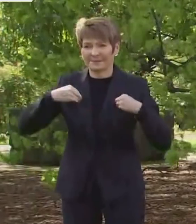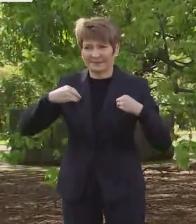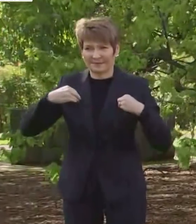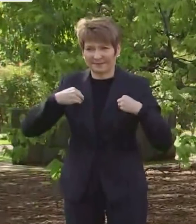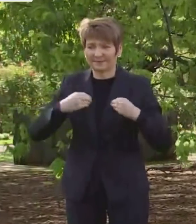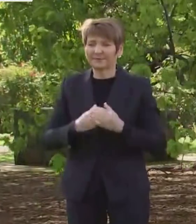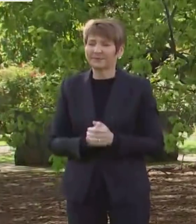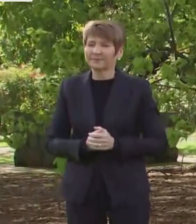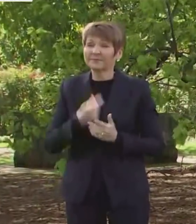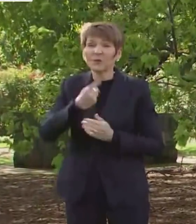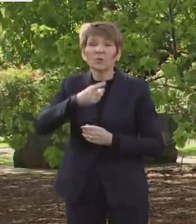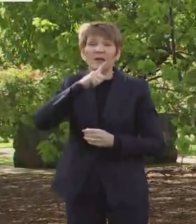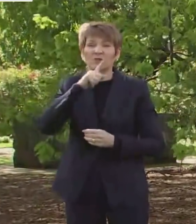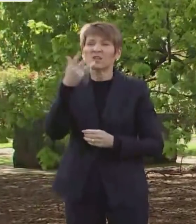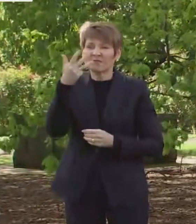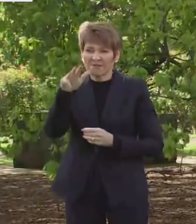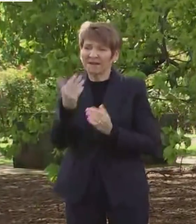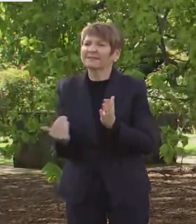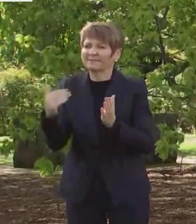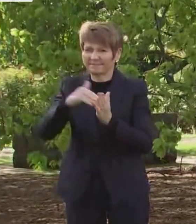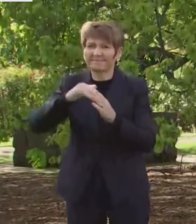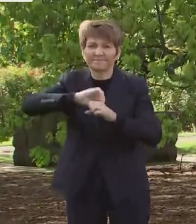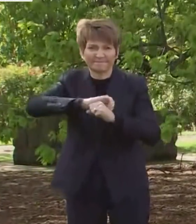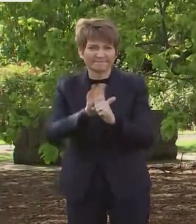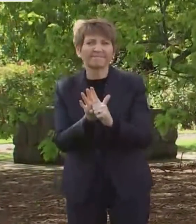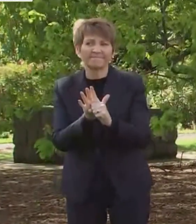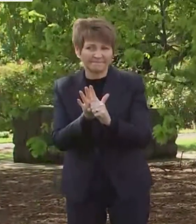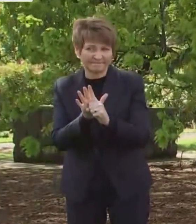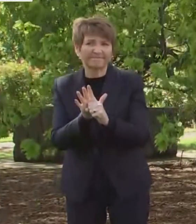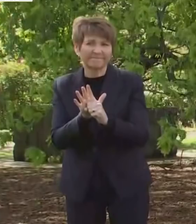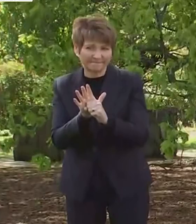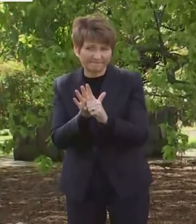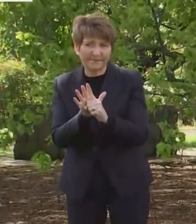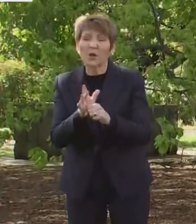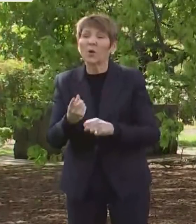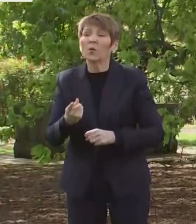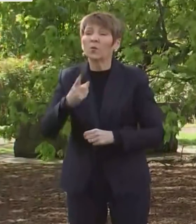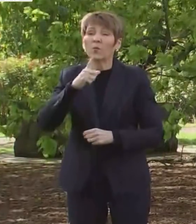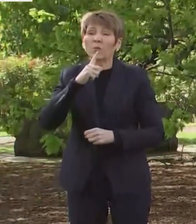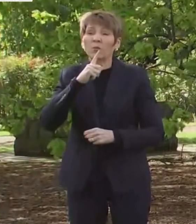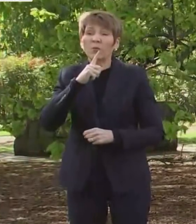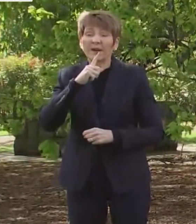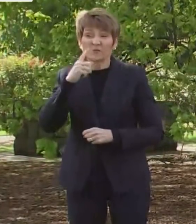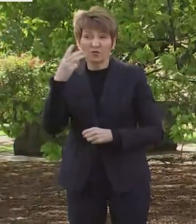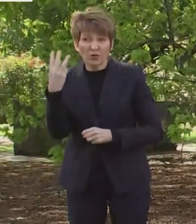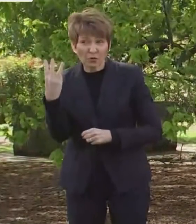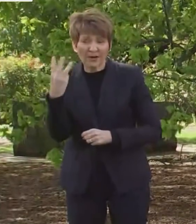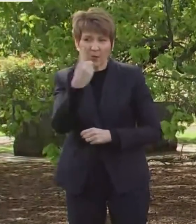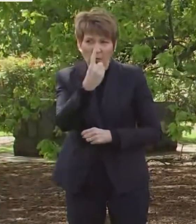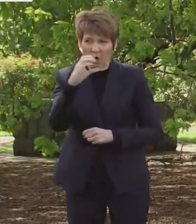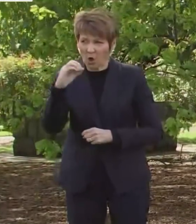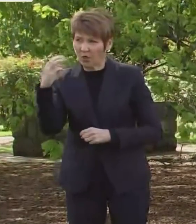There were 190 cases today, all locally acquired. 103 of today's cases are linked to known